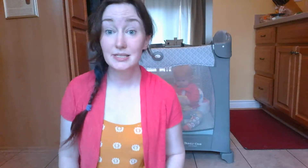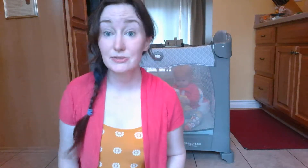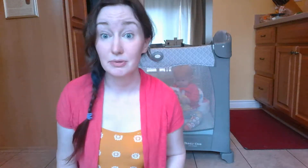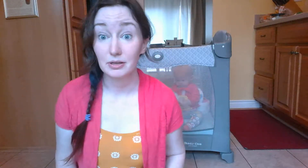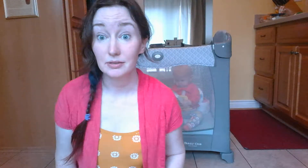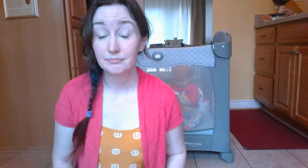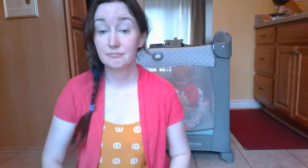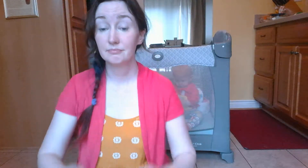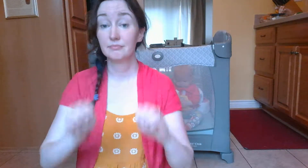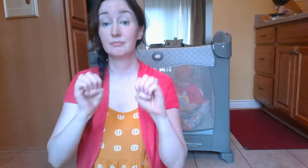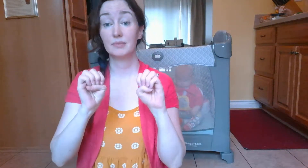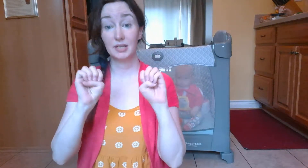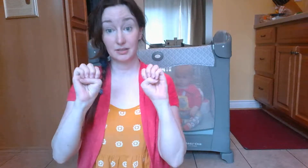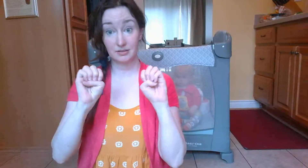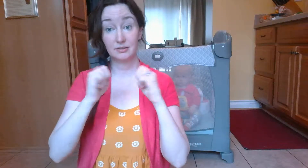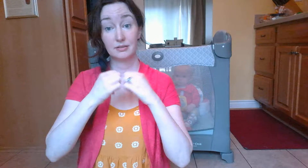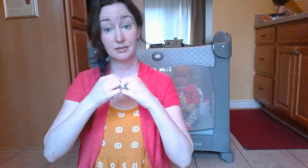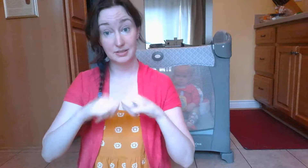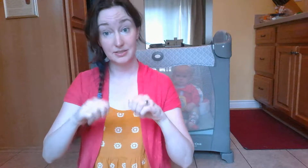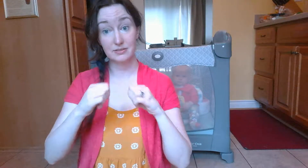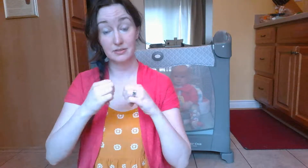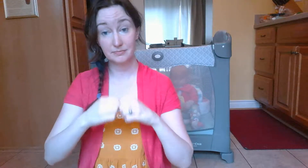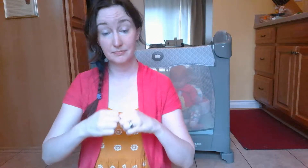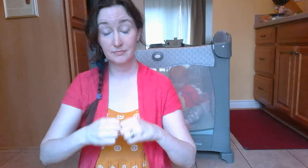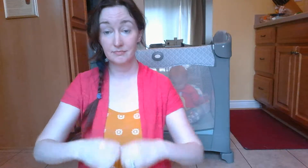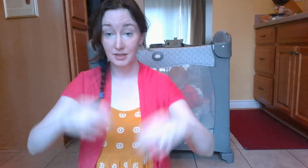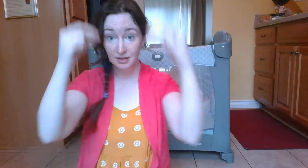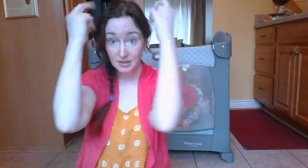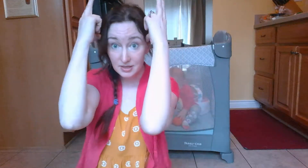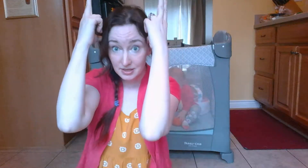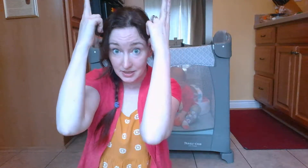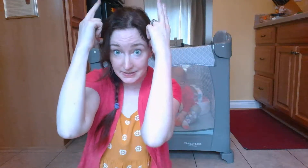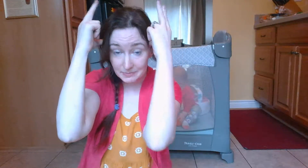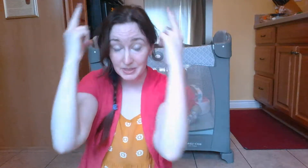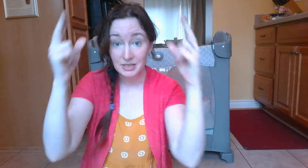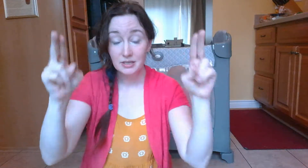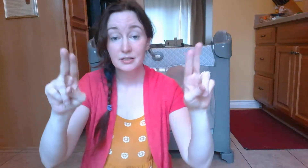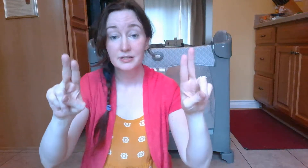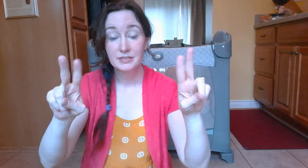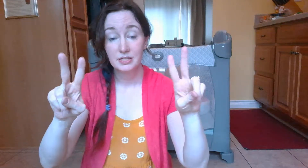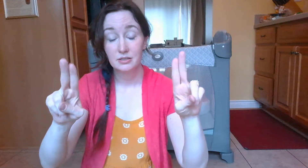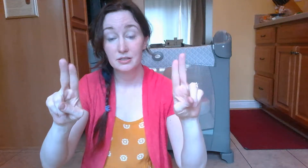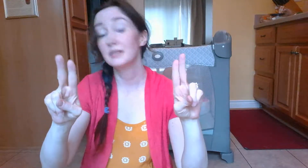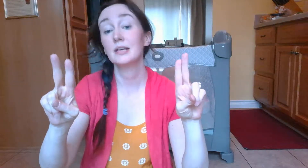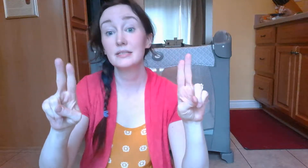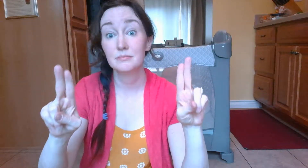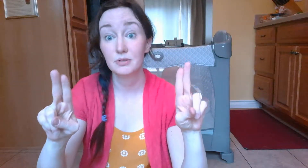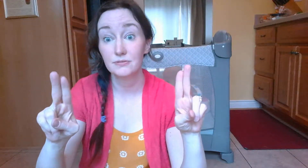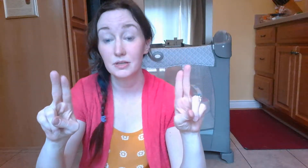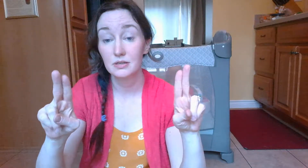Easter Bunny. Again, Easter. This is Bunny. Take your index and middle